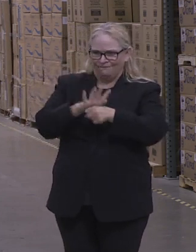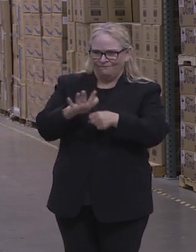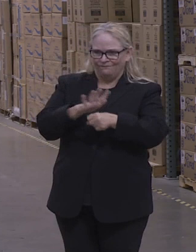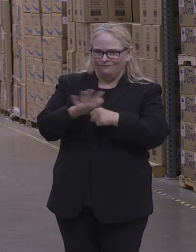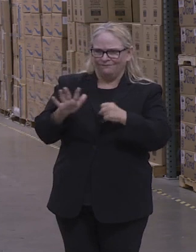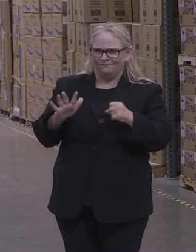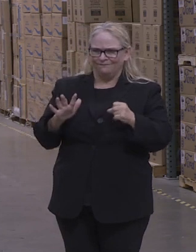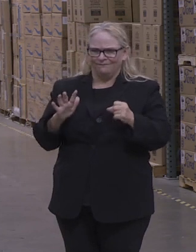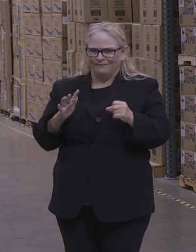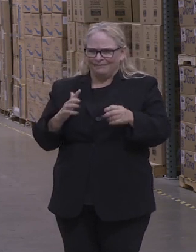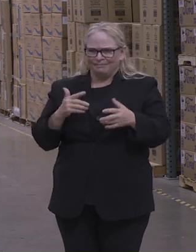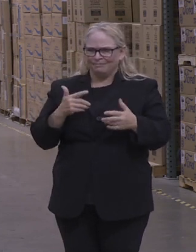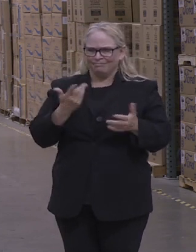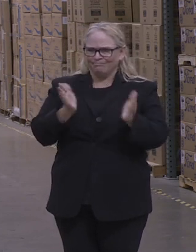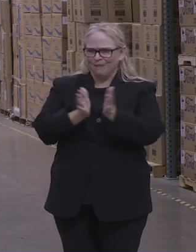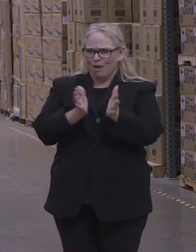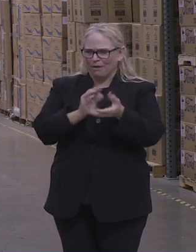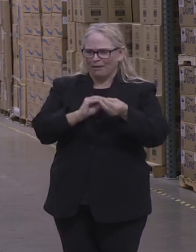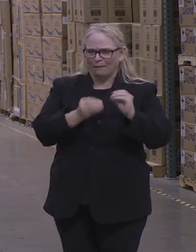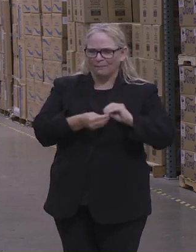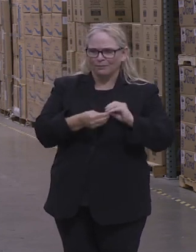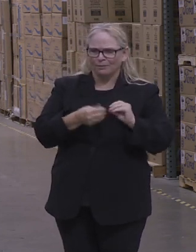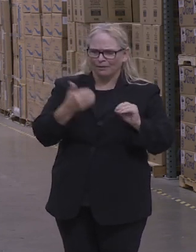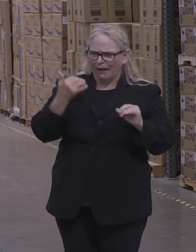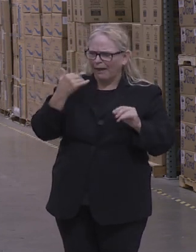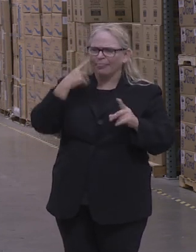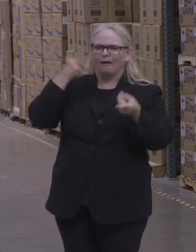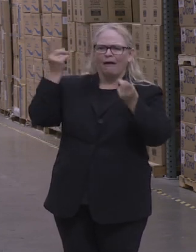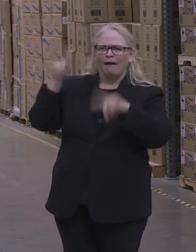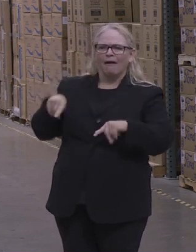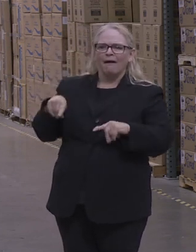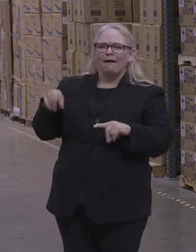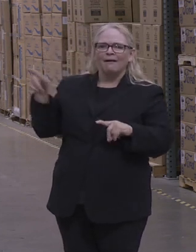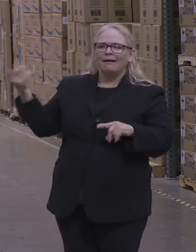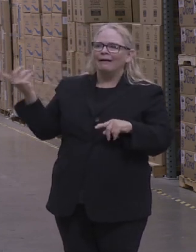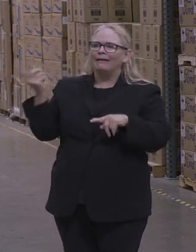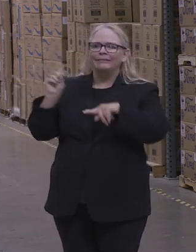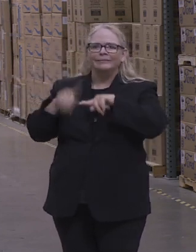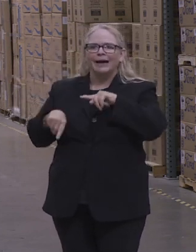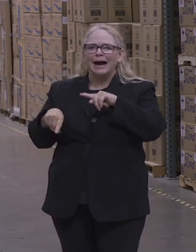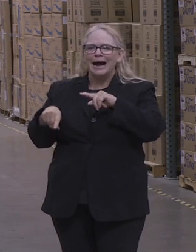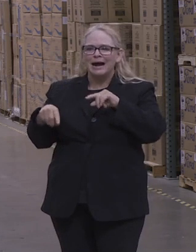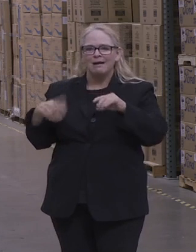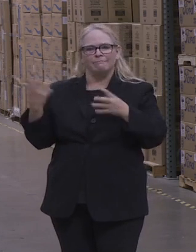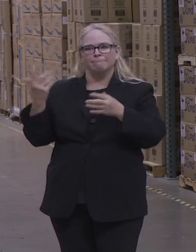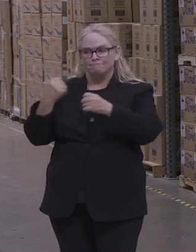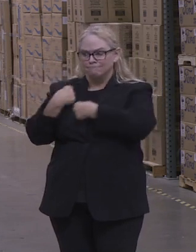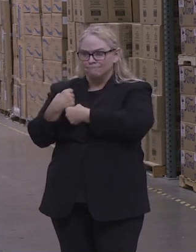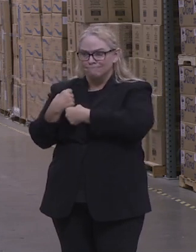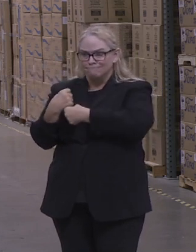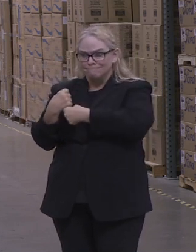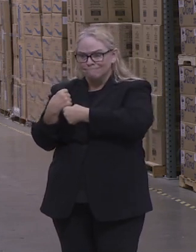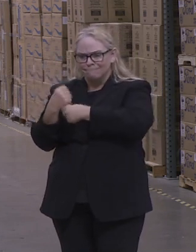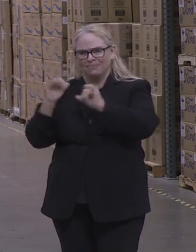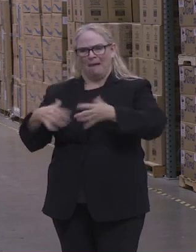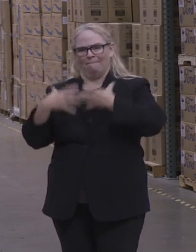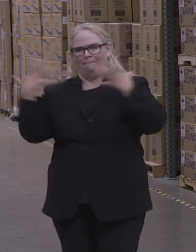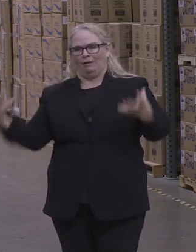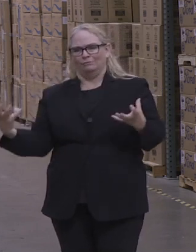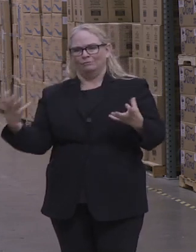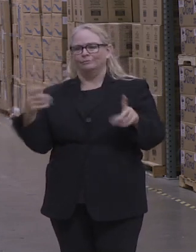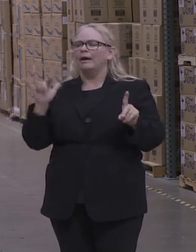providing the delivery at scale that's necessary of the moment that we're in. It's not just the moment we're